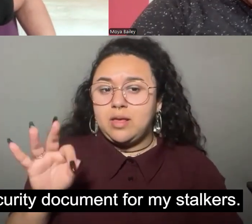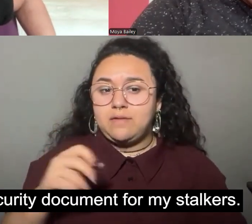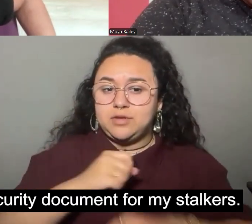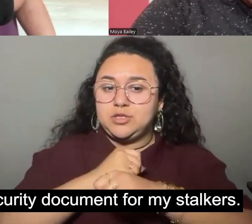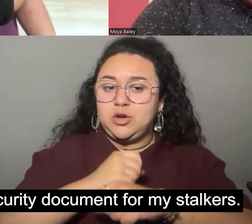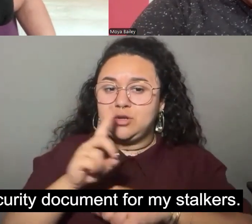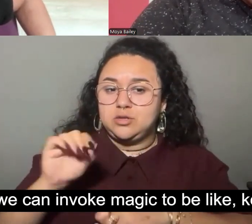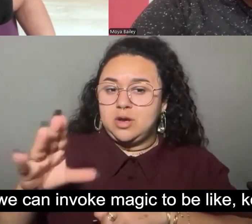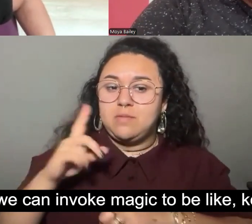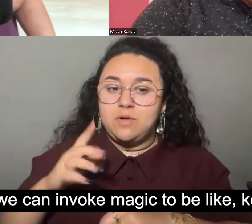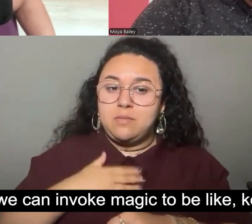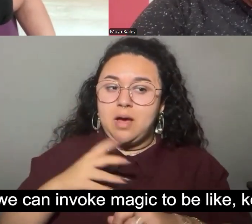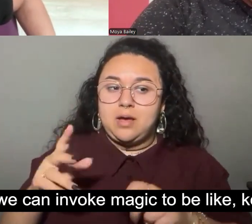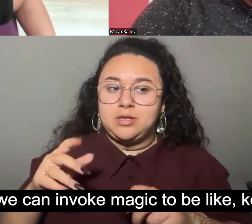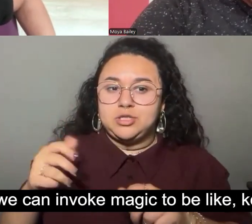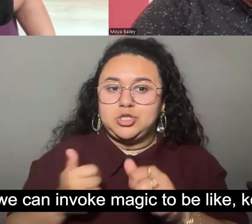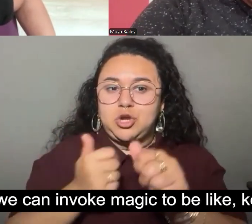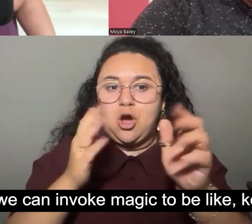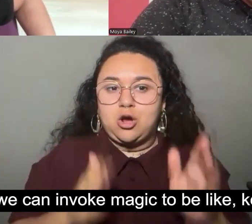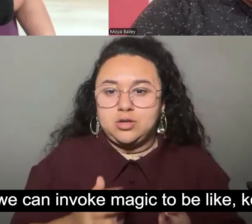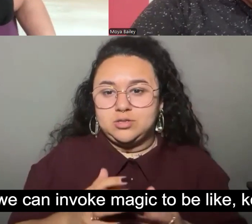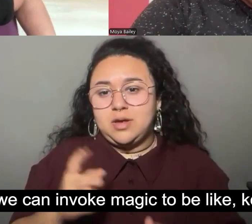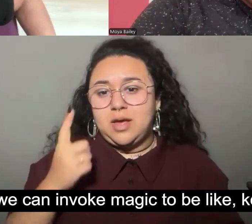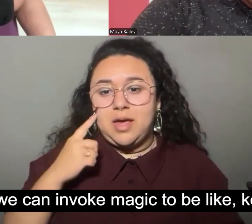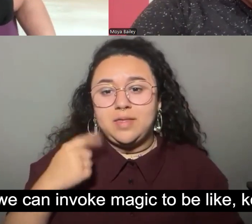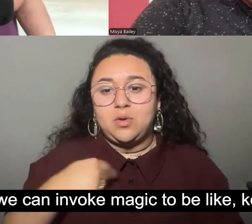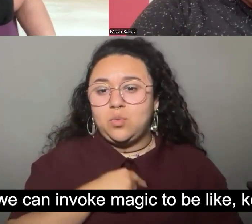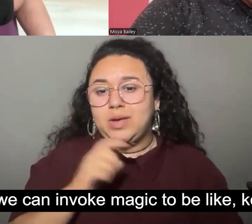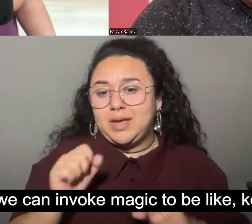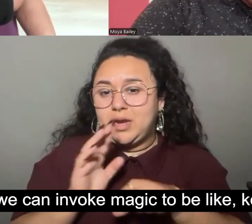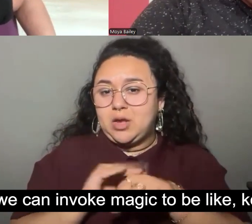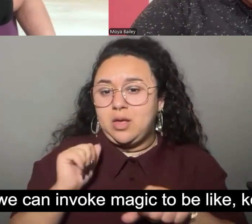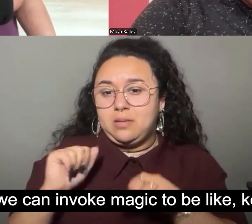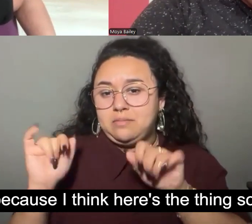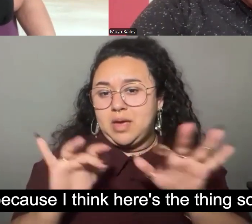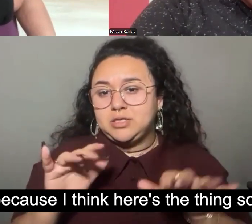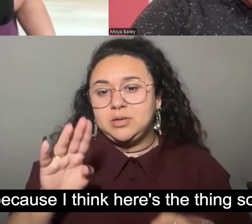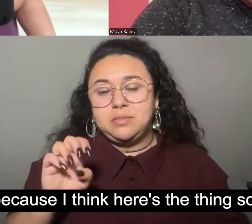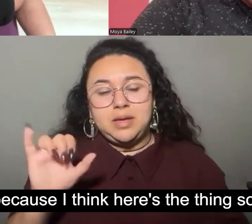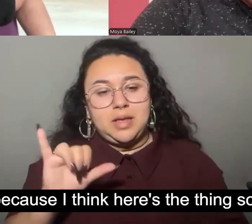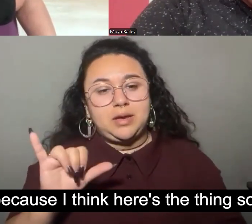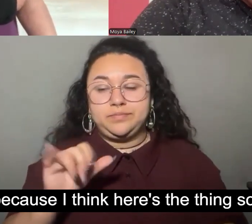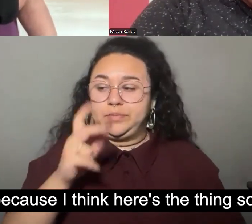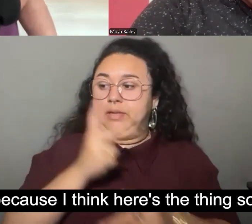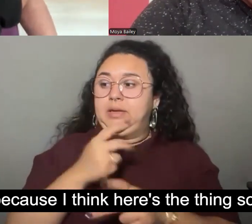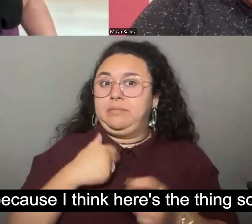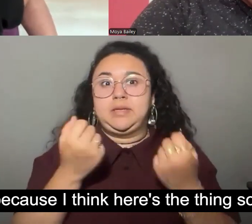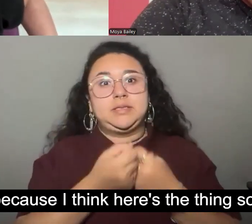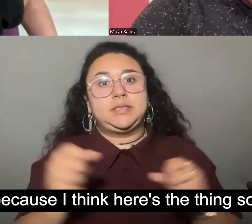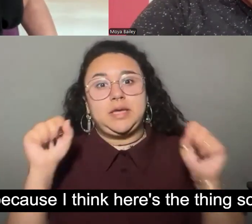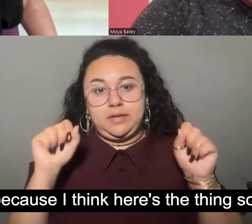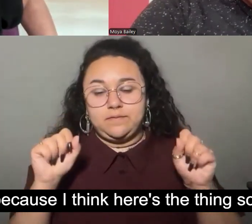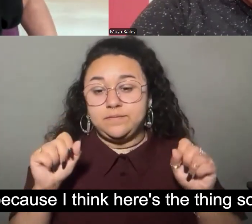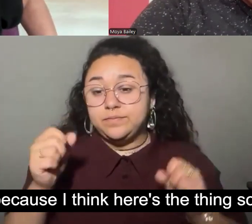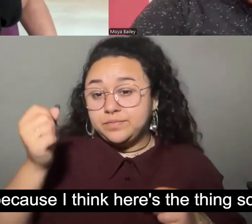for my stalkers. And I think that we can invoke magic to be like, keep me safe as I am. Because I think here's the